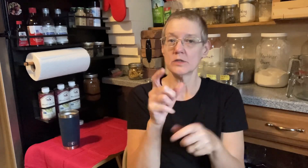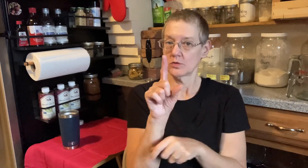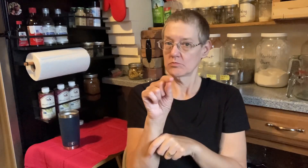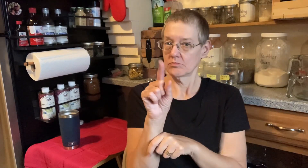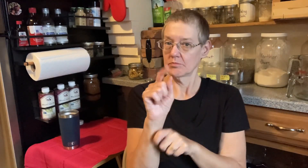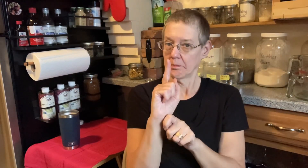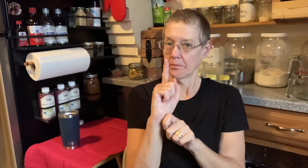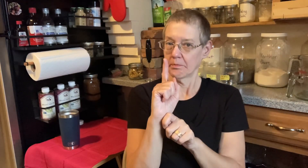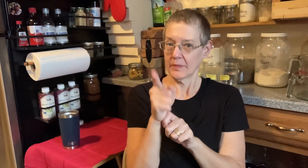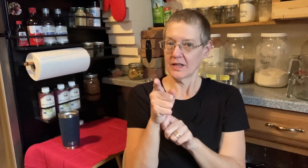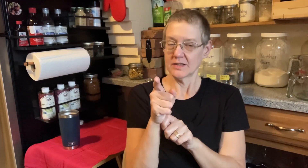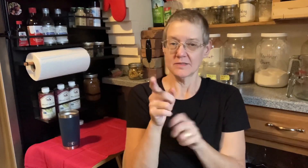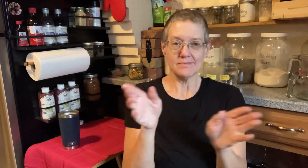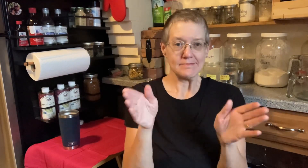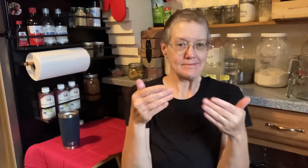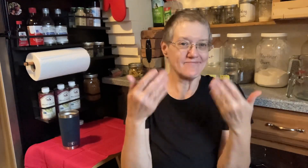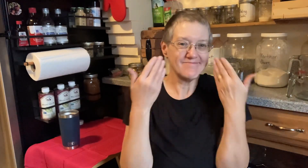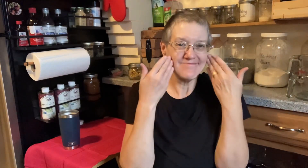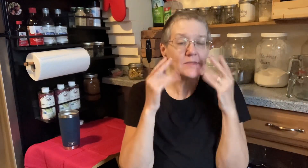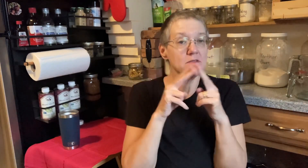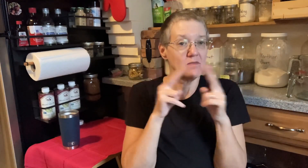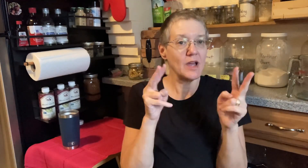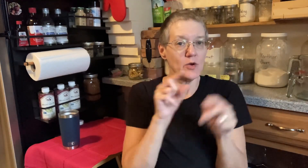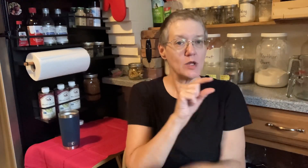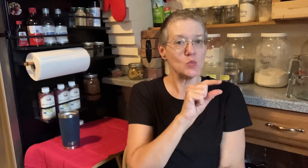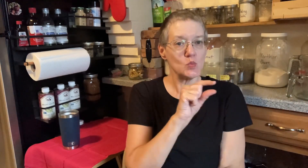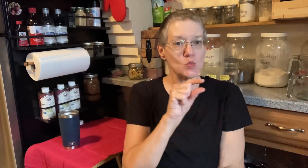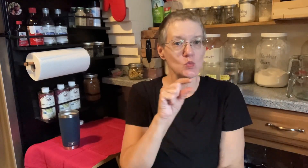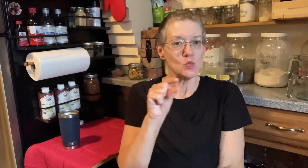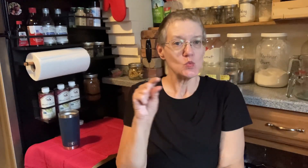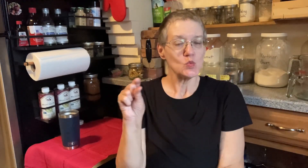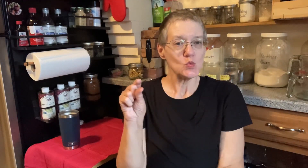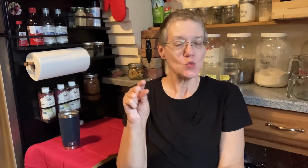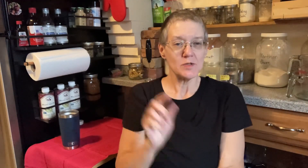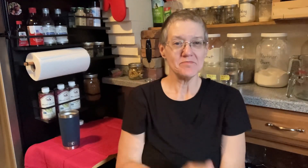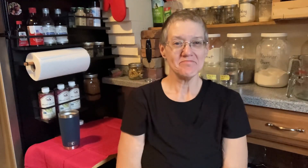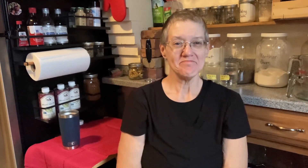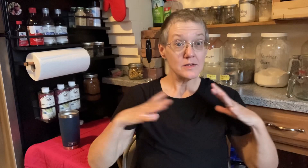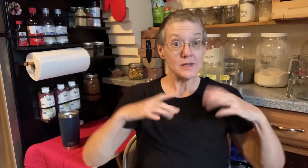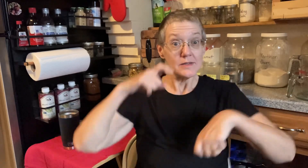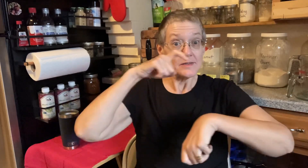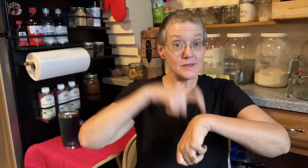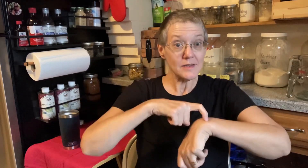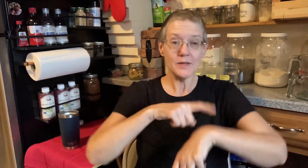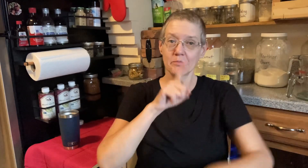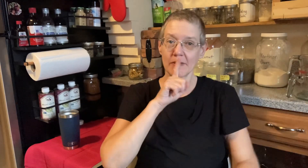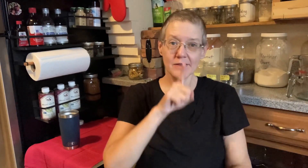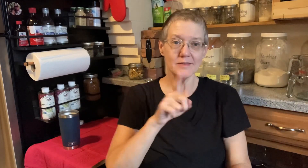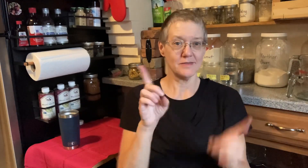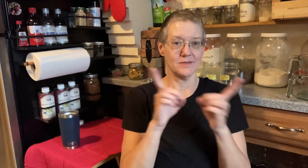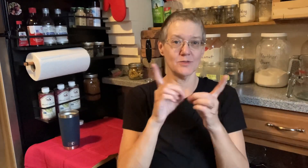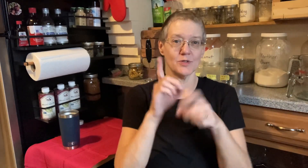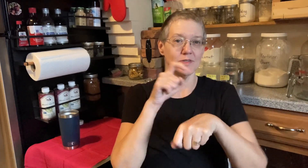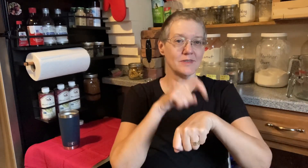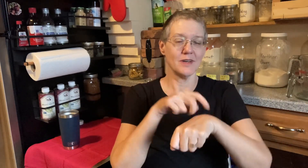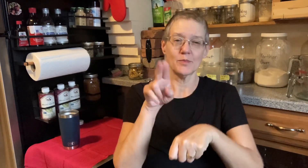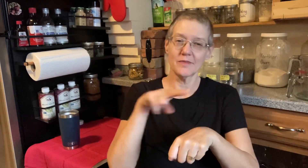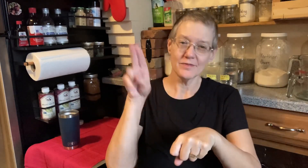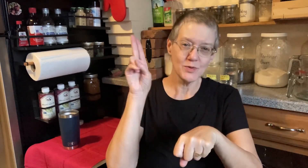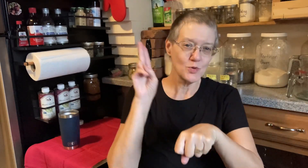pan. When they're in the little cups, they take 20 minutes, but this is thinner. Now, during holiday